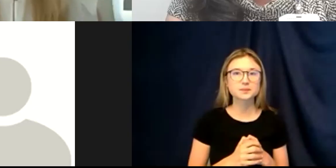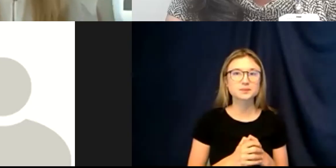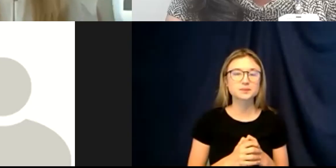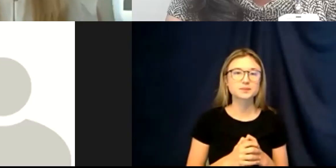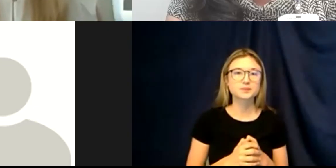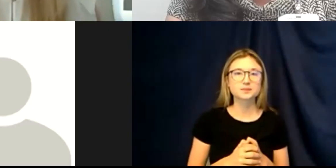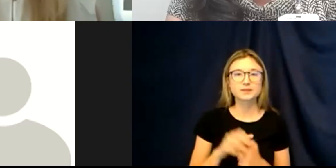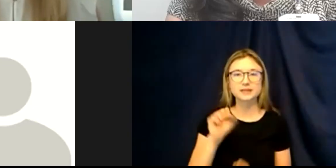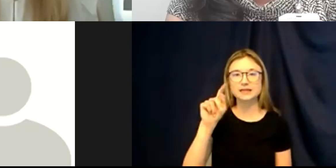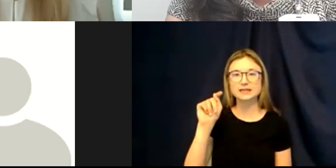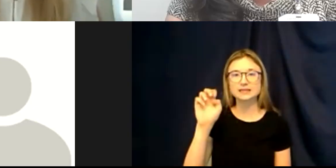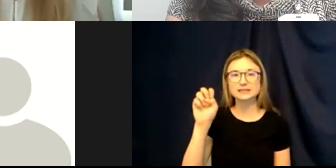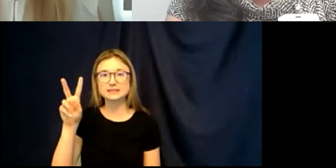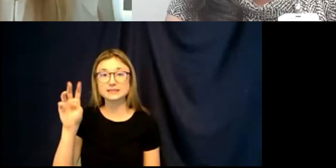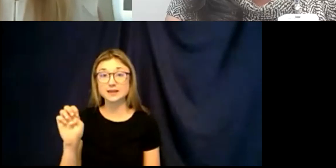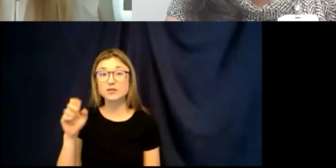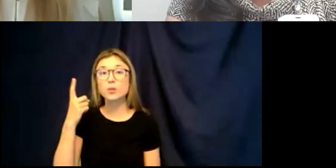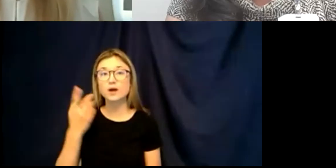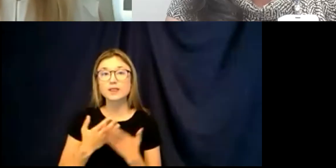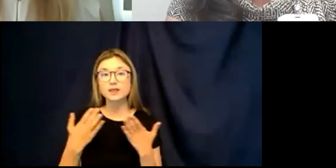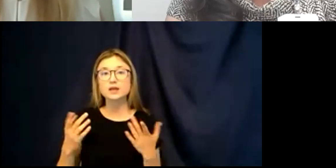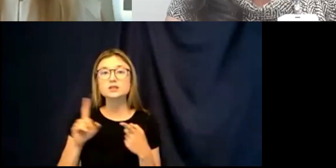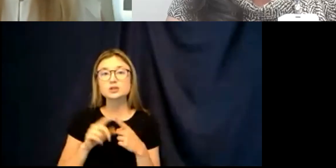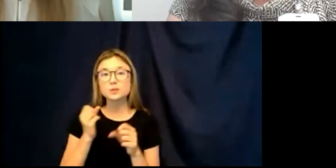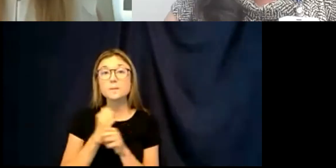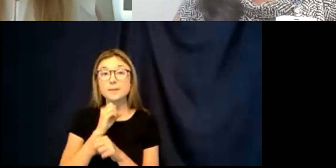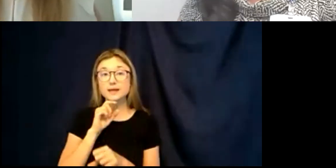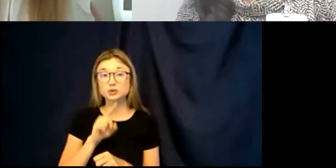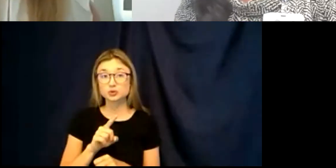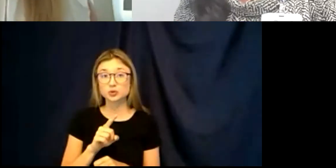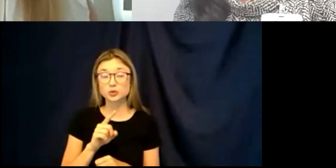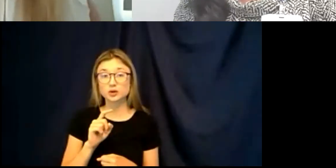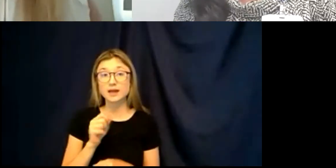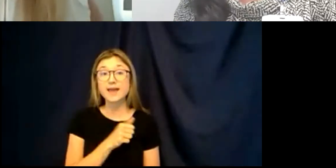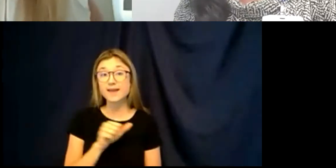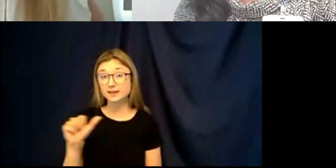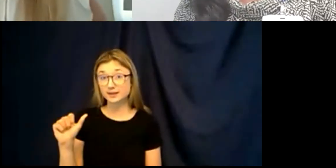One thing is to make sure that any